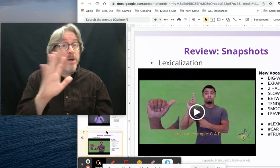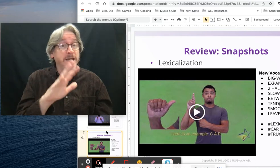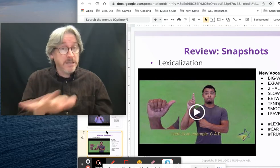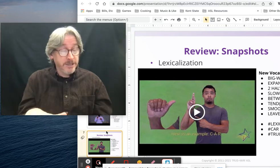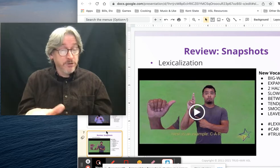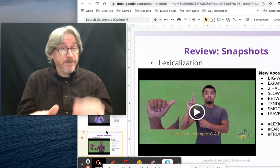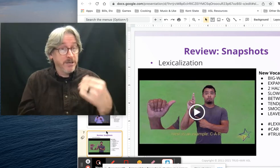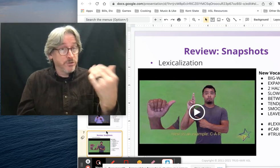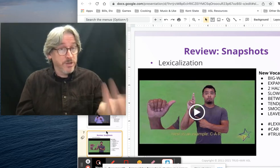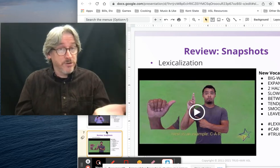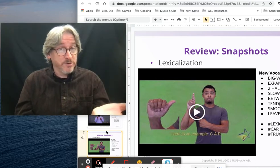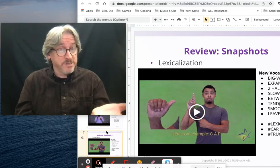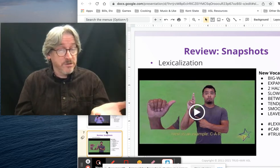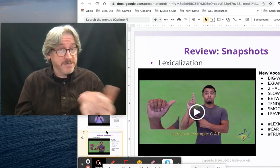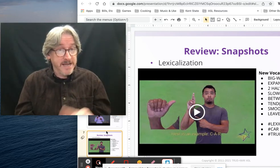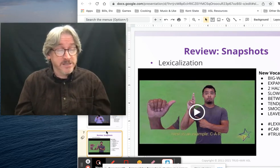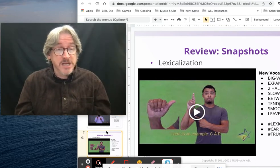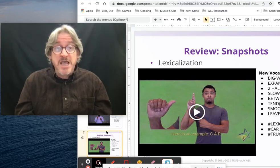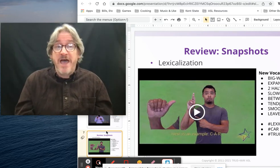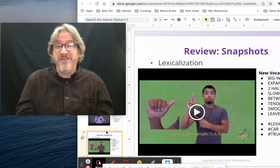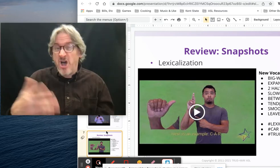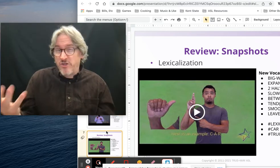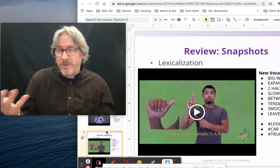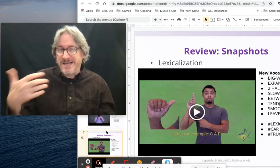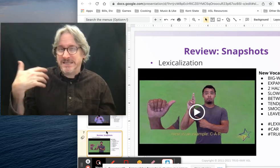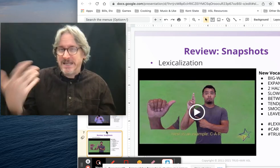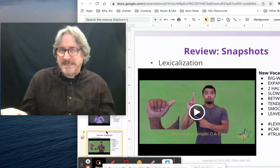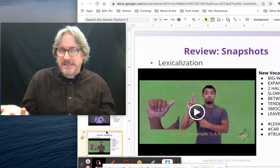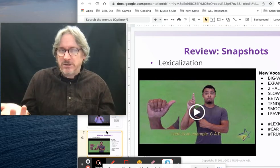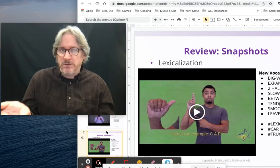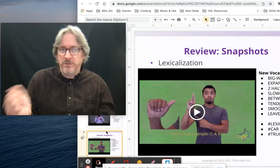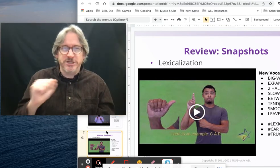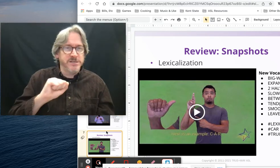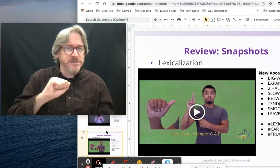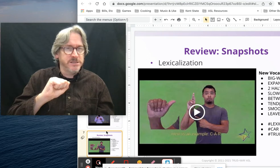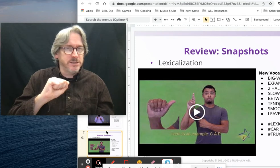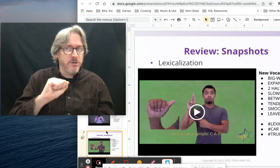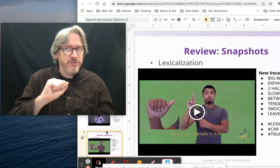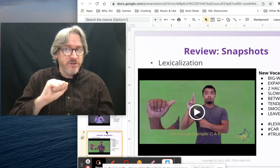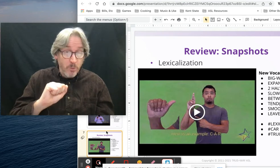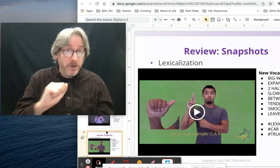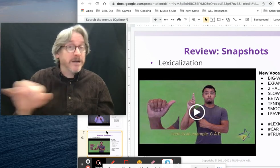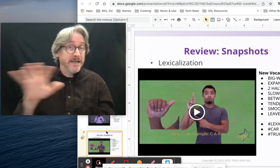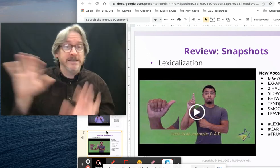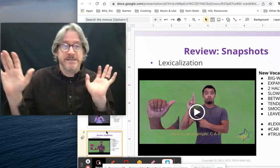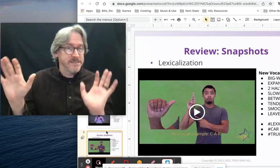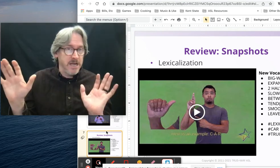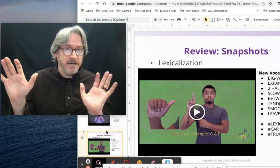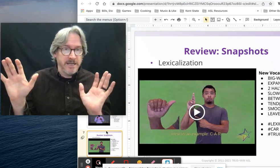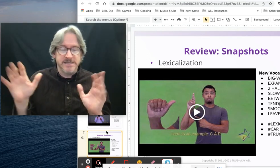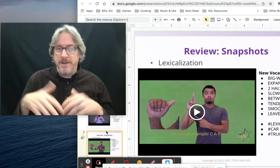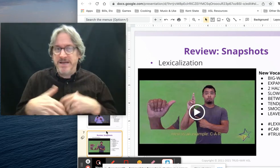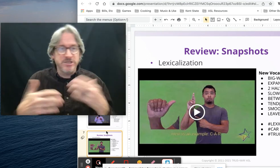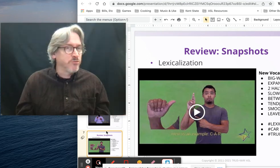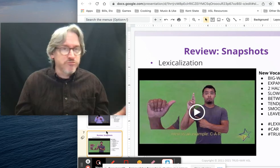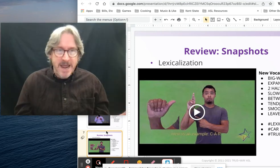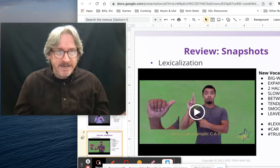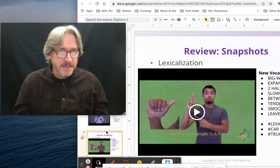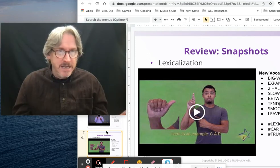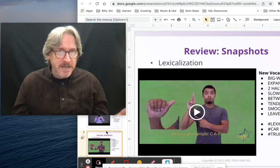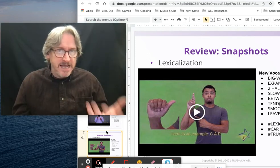slow and clear, making sure the other person understands. And the other way is lexical, which is where it is the sign. It's not meant